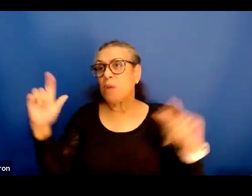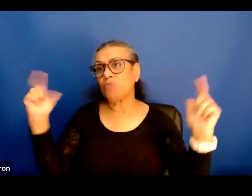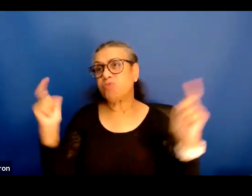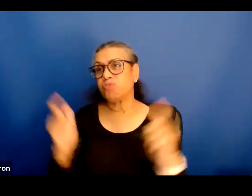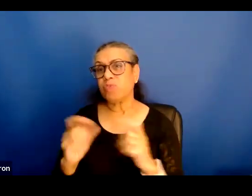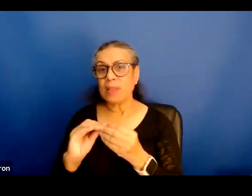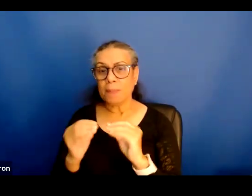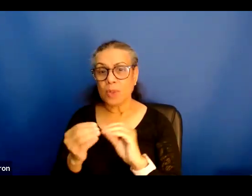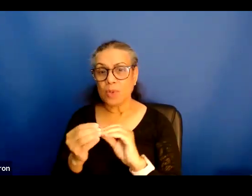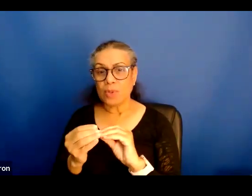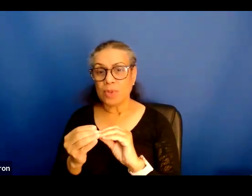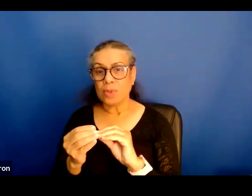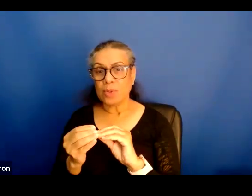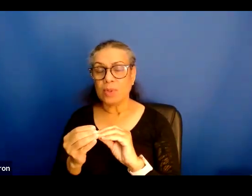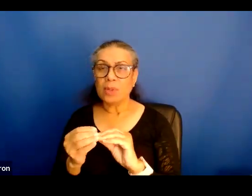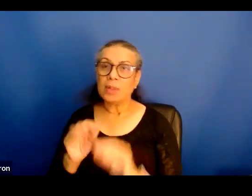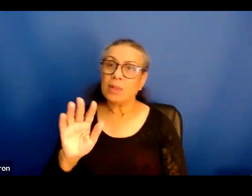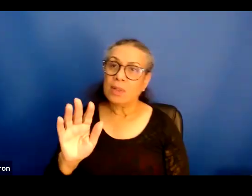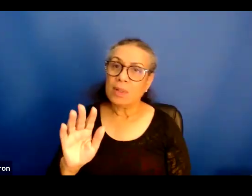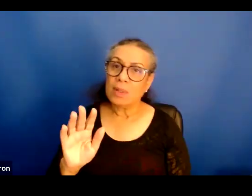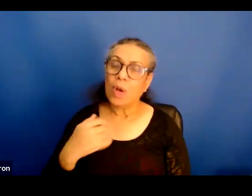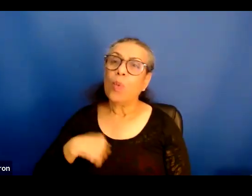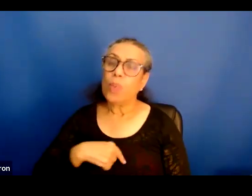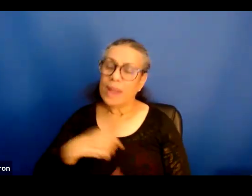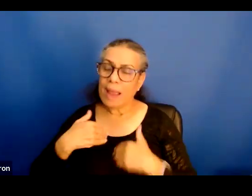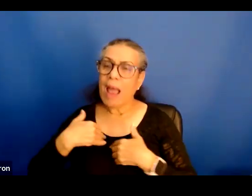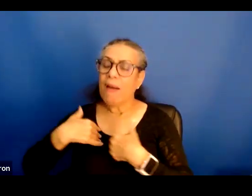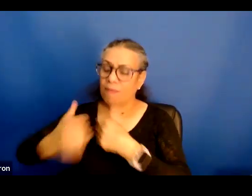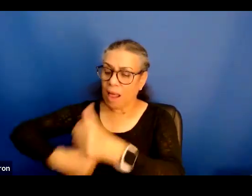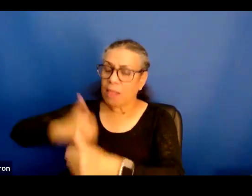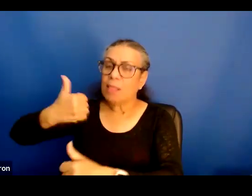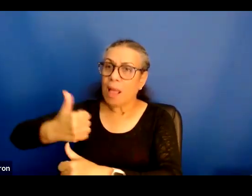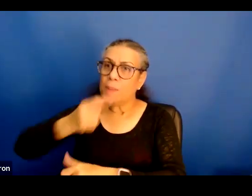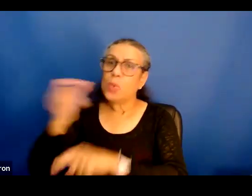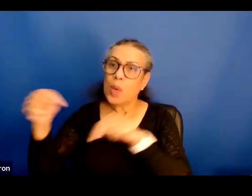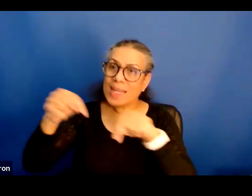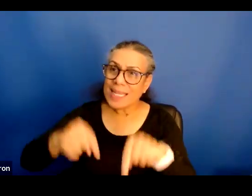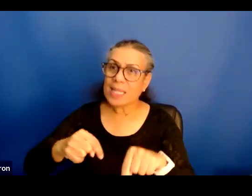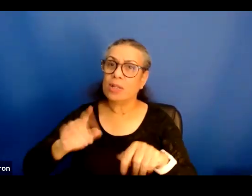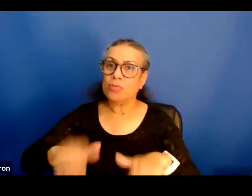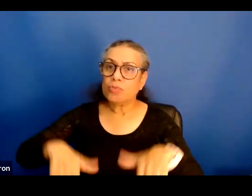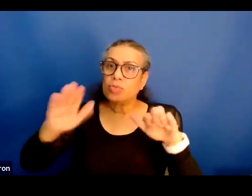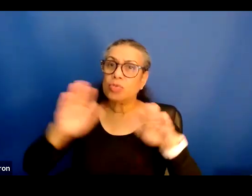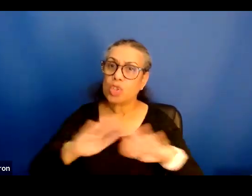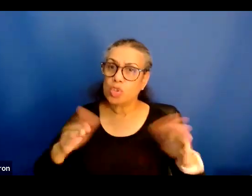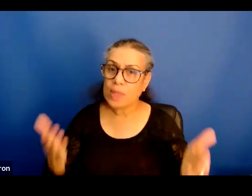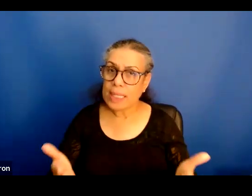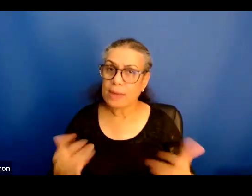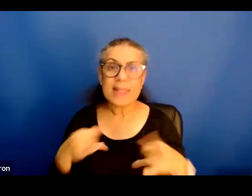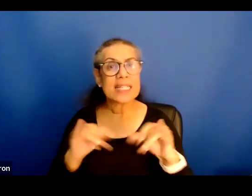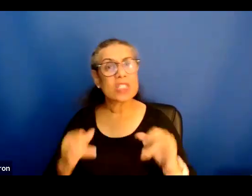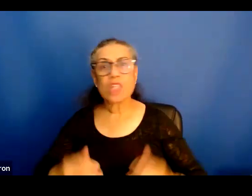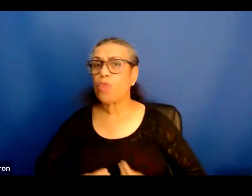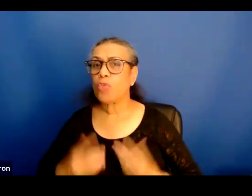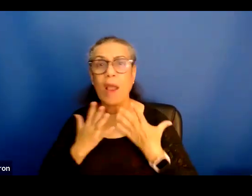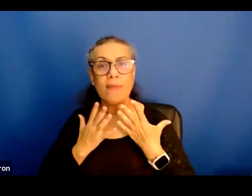declining for children? Our alumni are raising their children here in the city. They did and are still thriving.